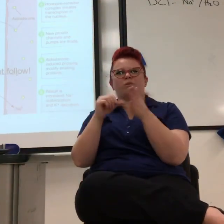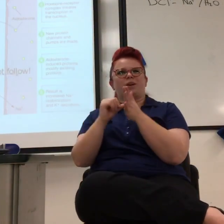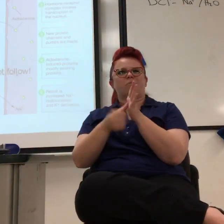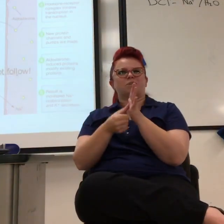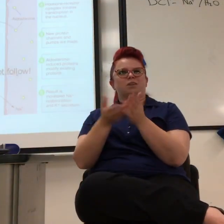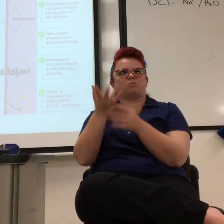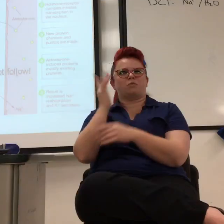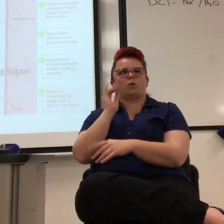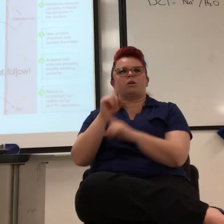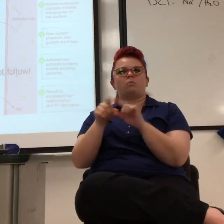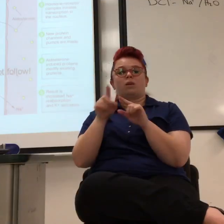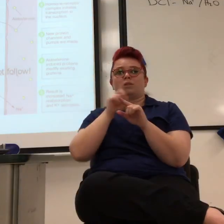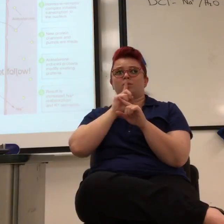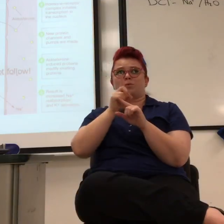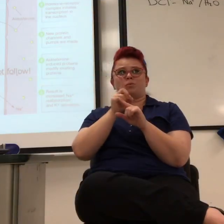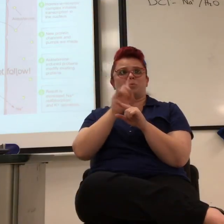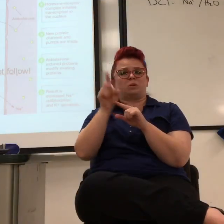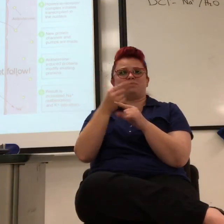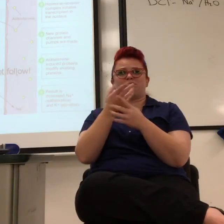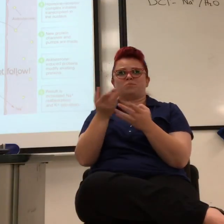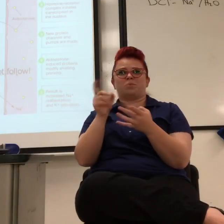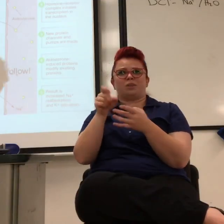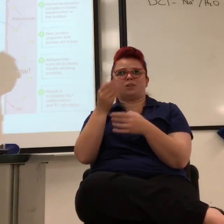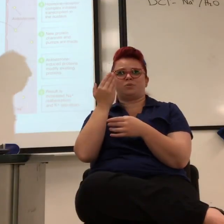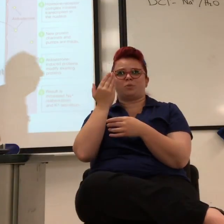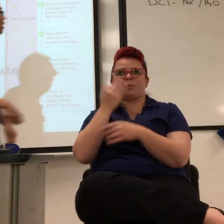that's basically all you need to know.